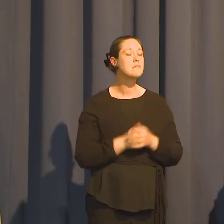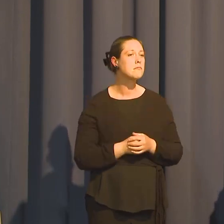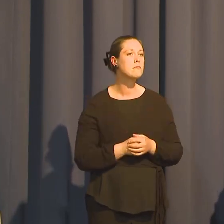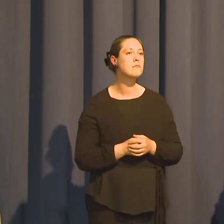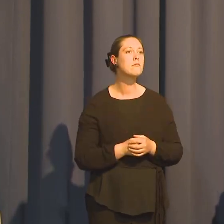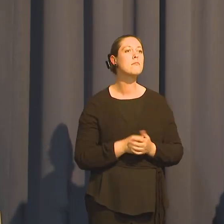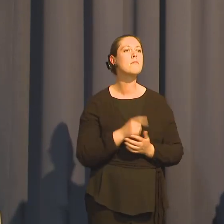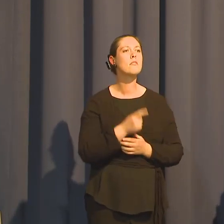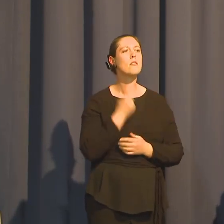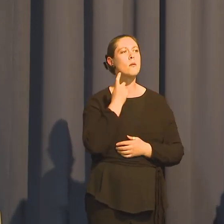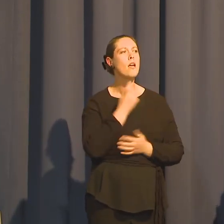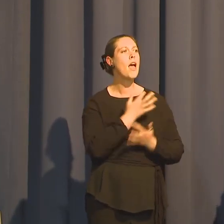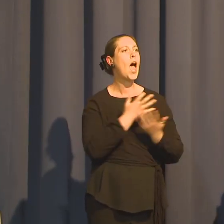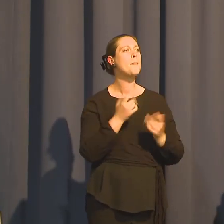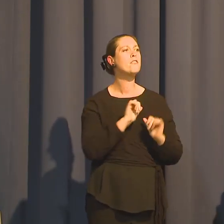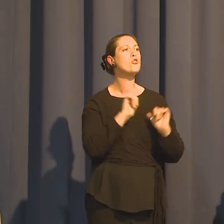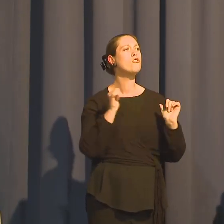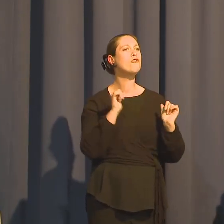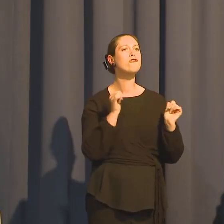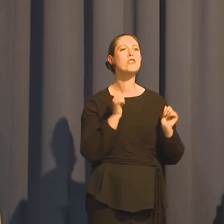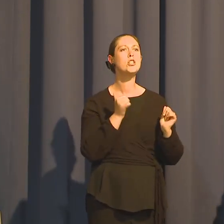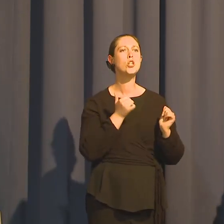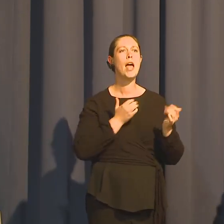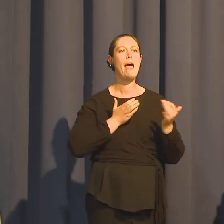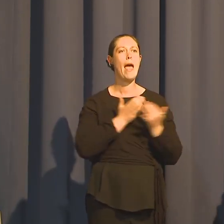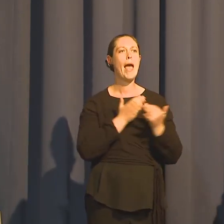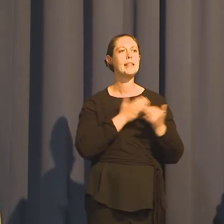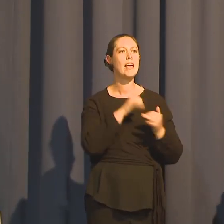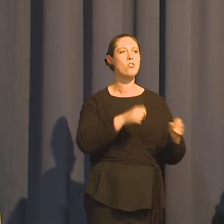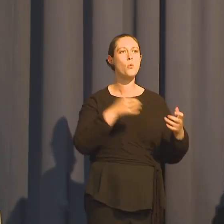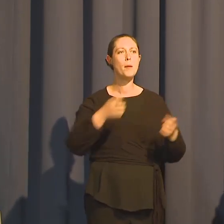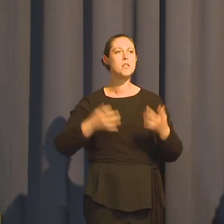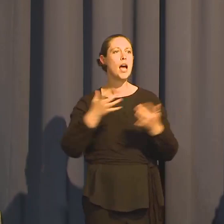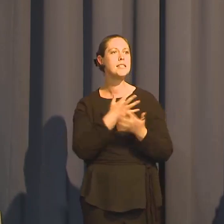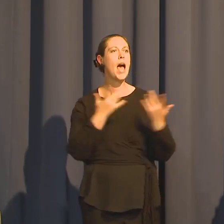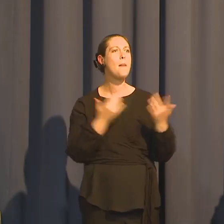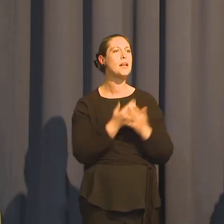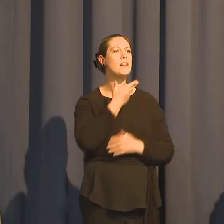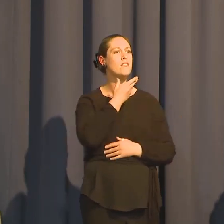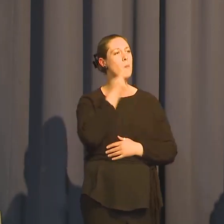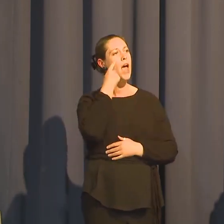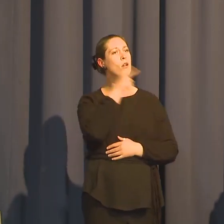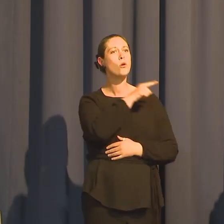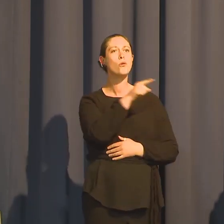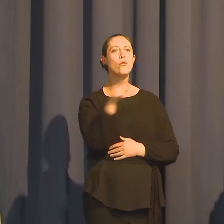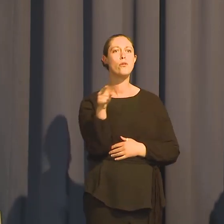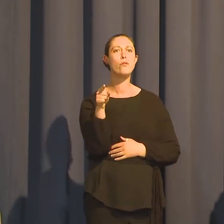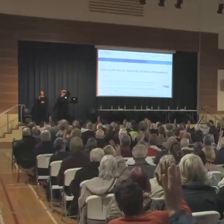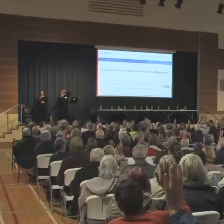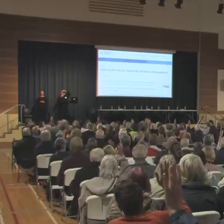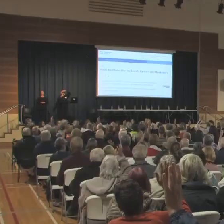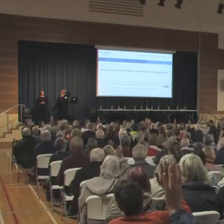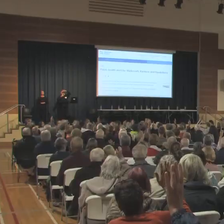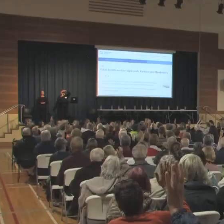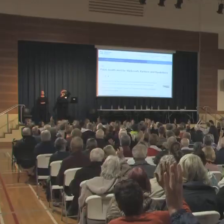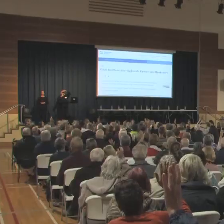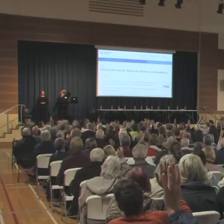idea of how many of you are actually accessing these websites. If you just put your hand up, please.